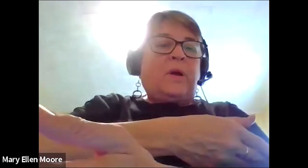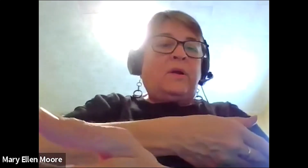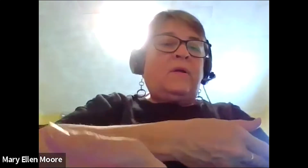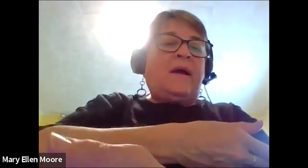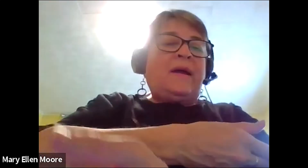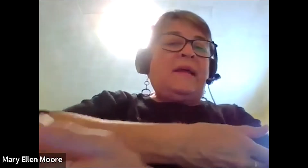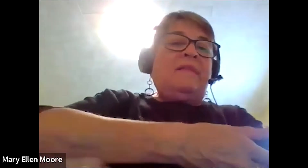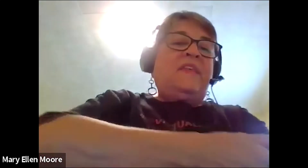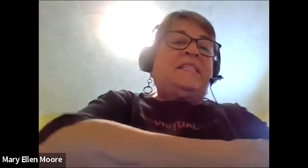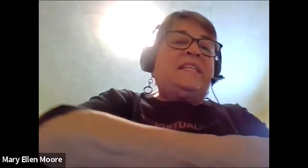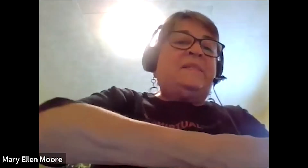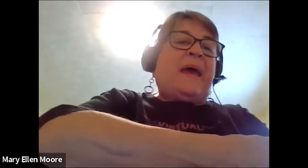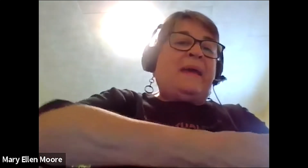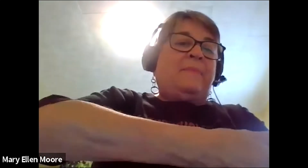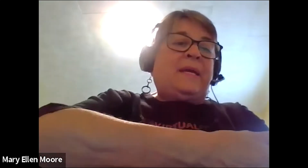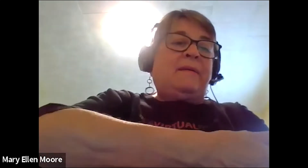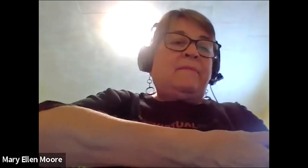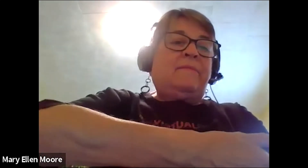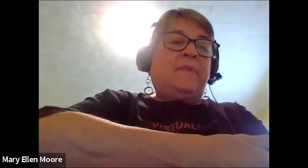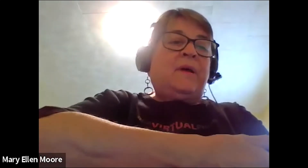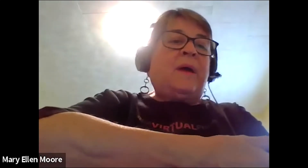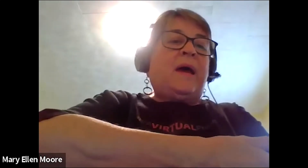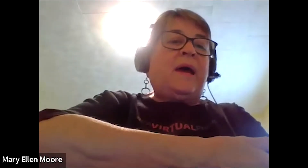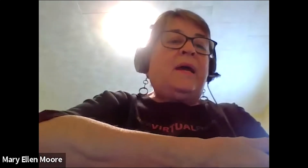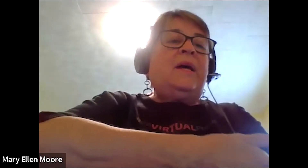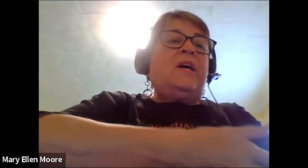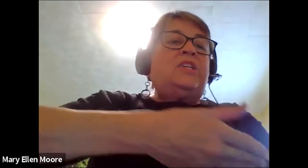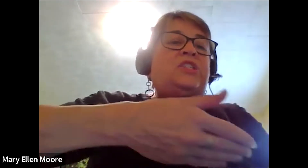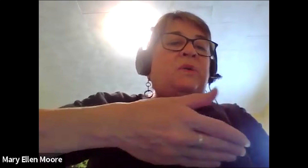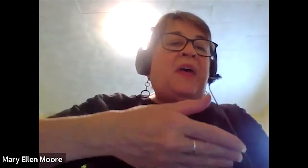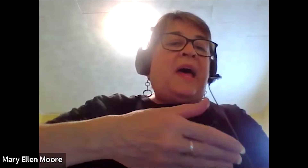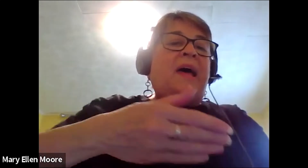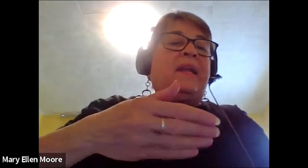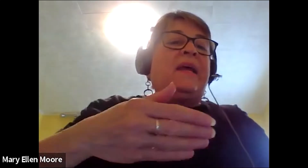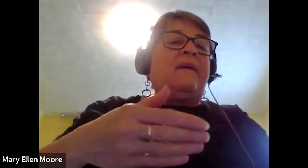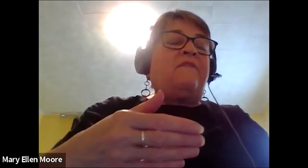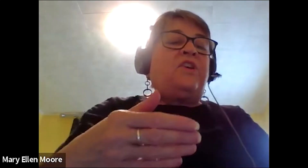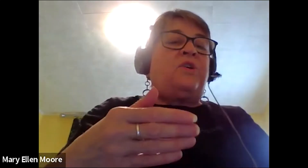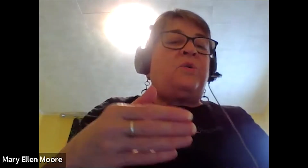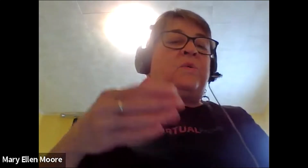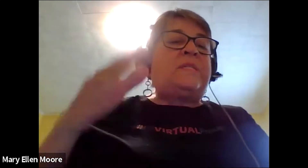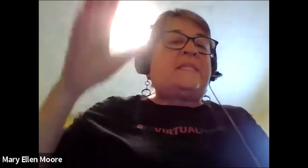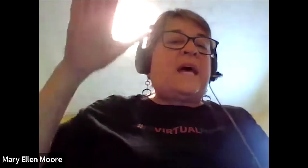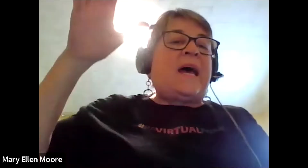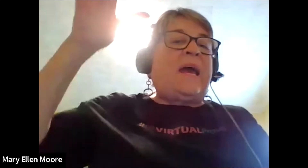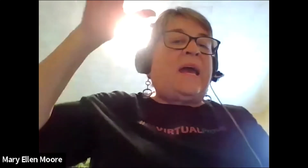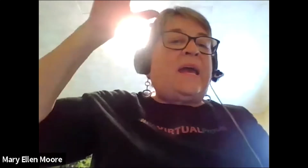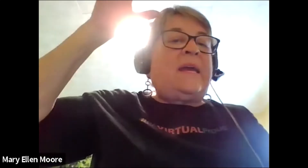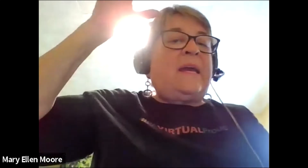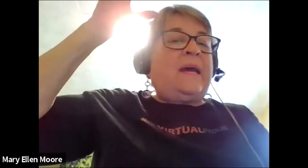All right. This is baby. Okay. So then if you say